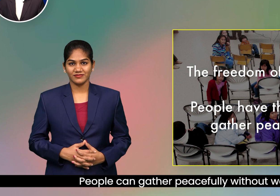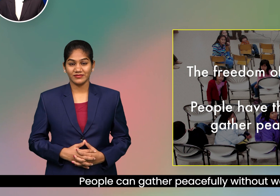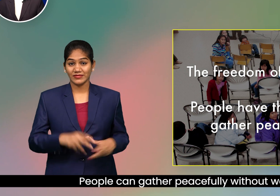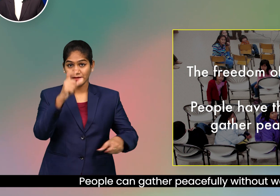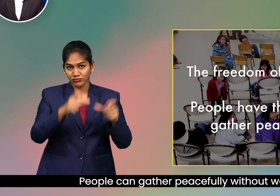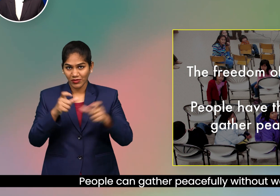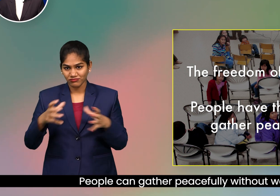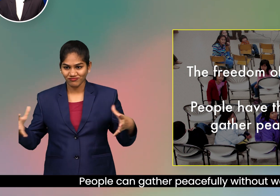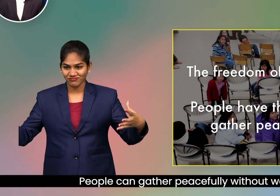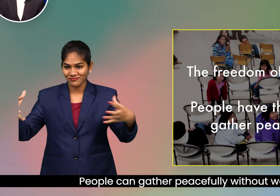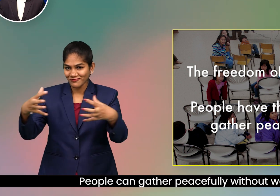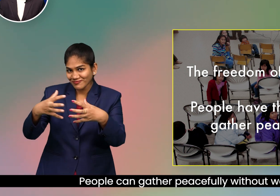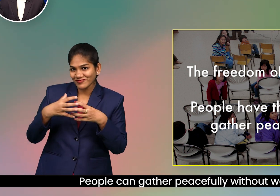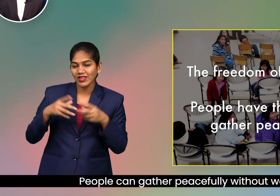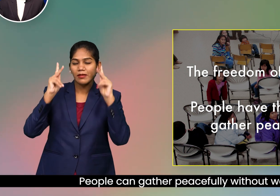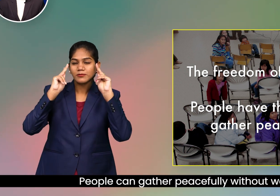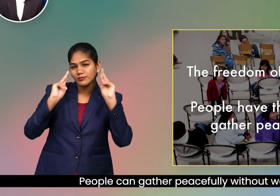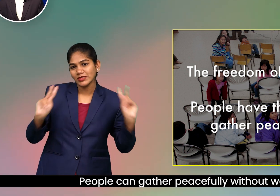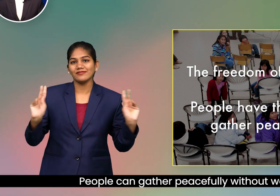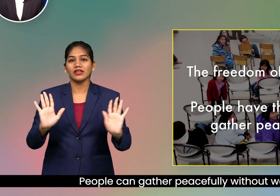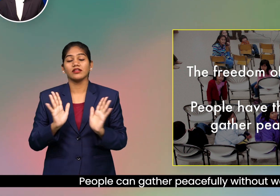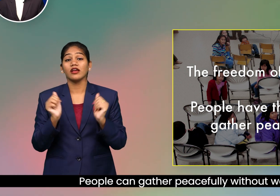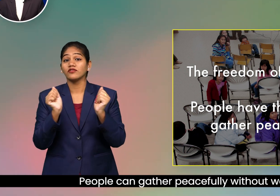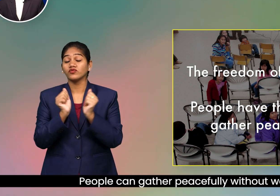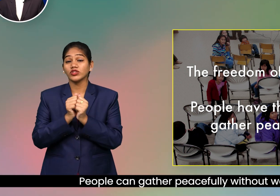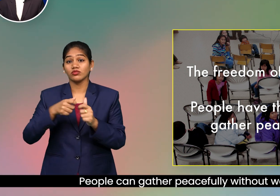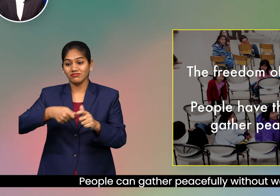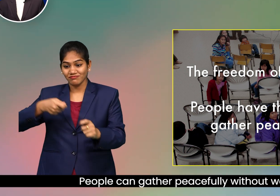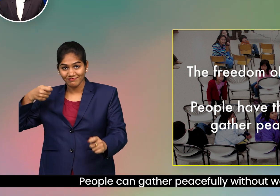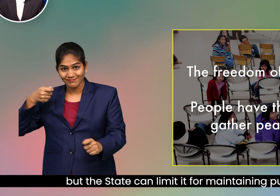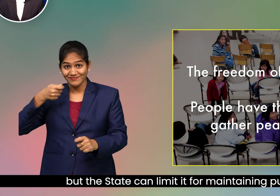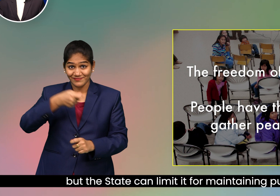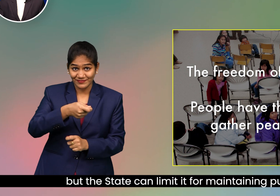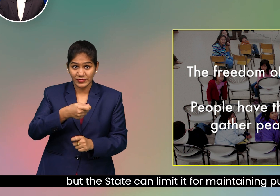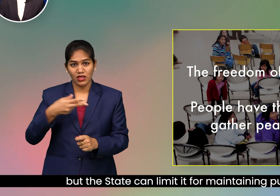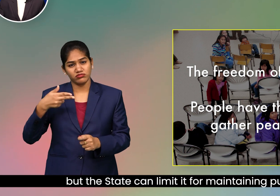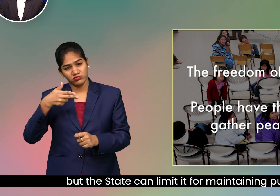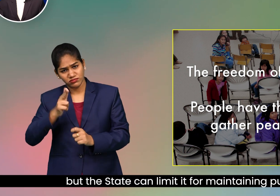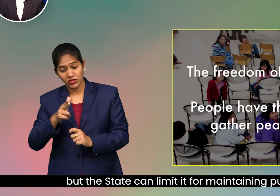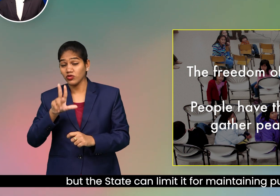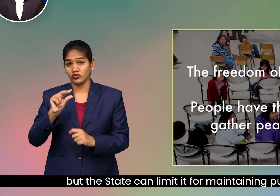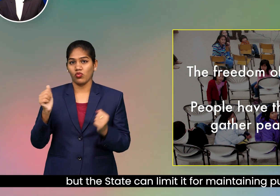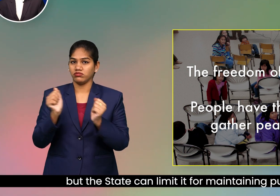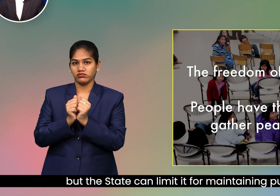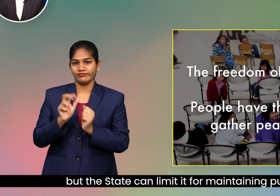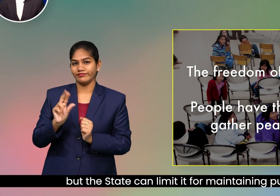People can gather peacefully without weapons, but the state can limit